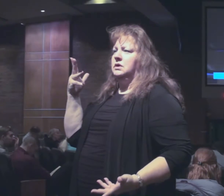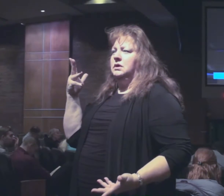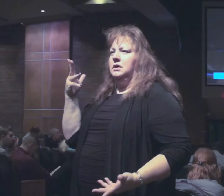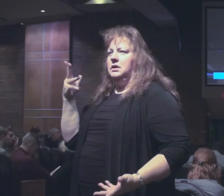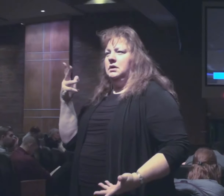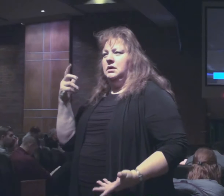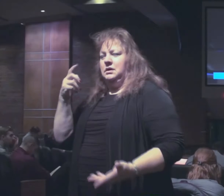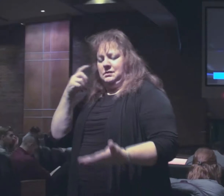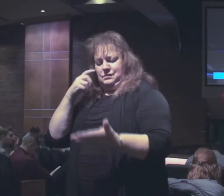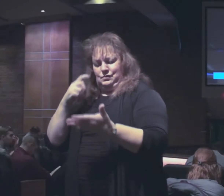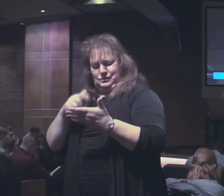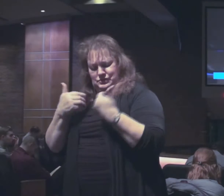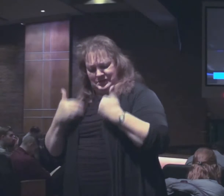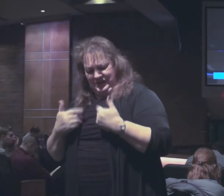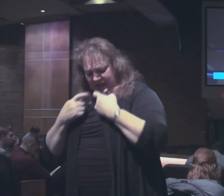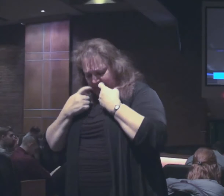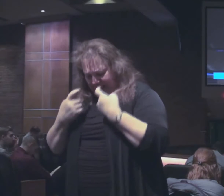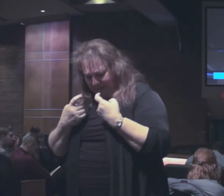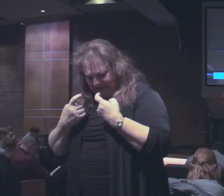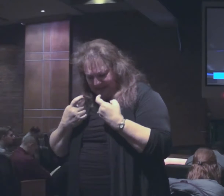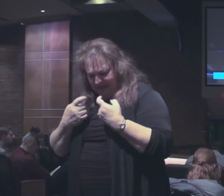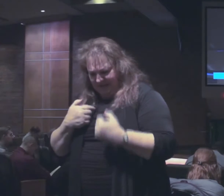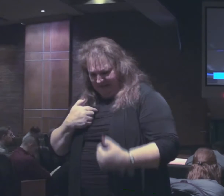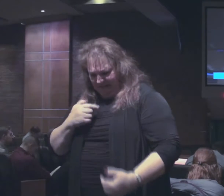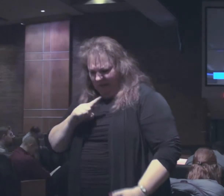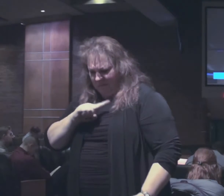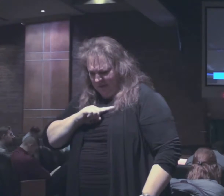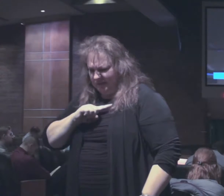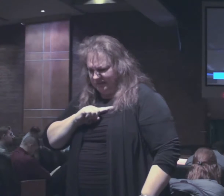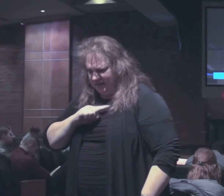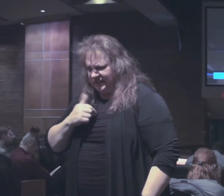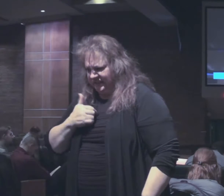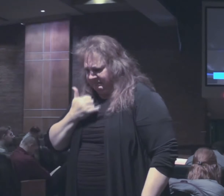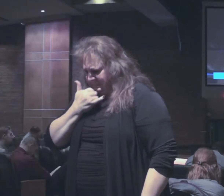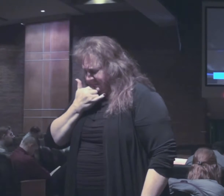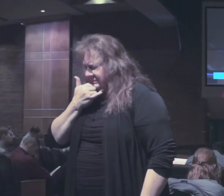you recognize your sin and guilt before God.